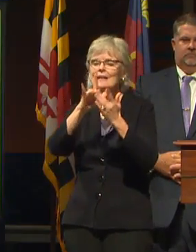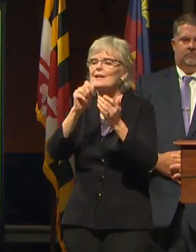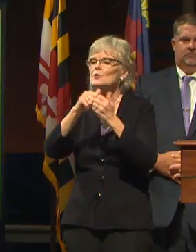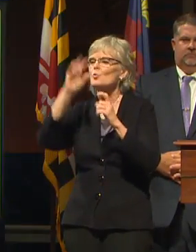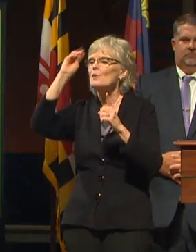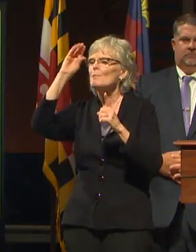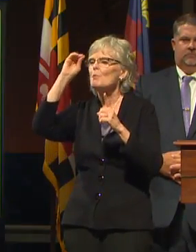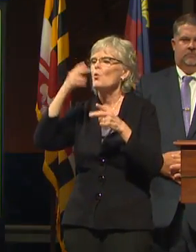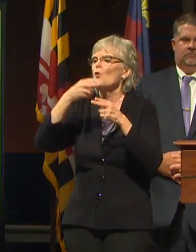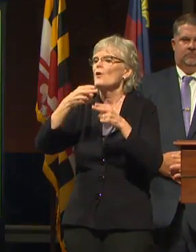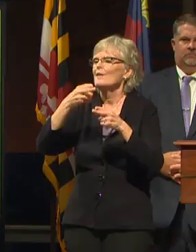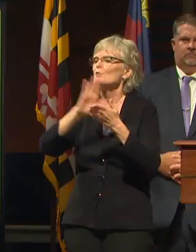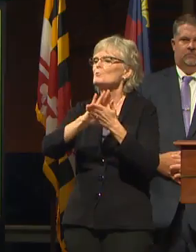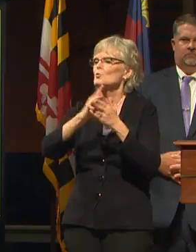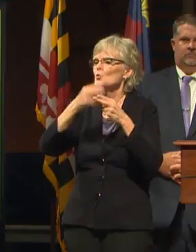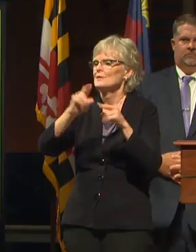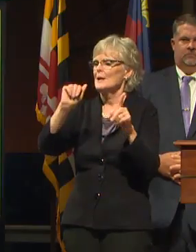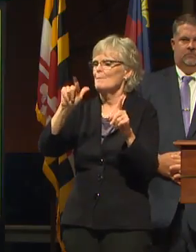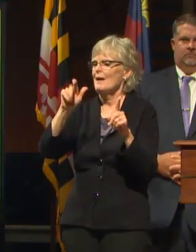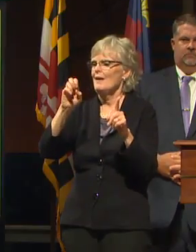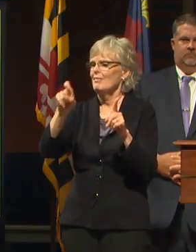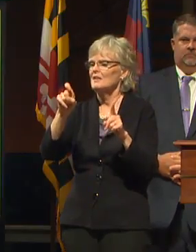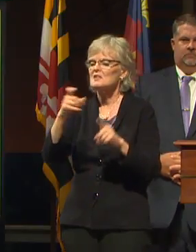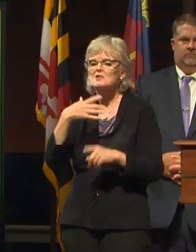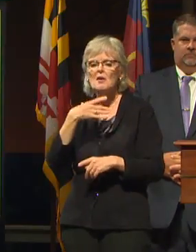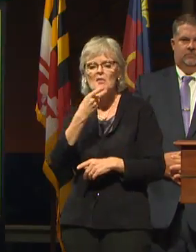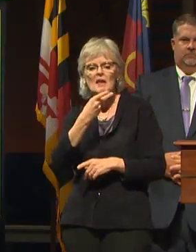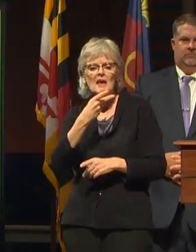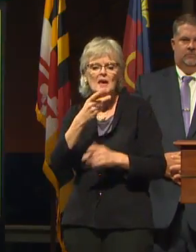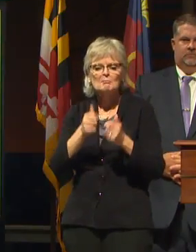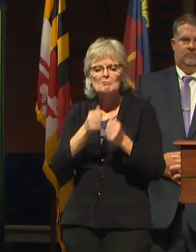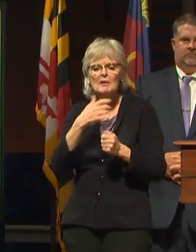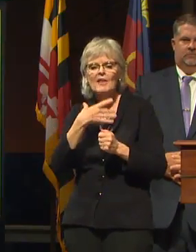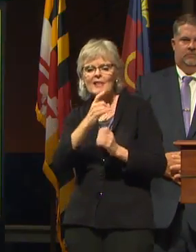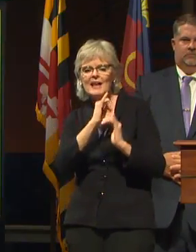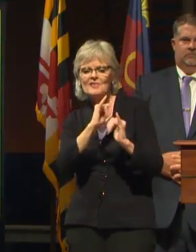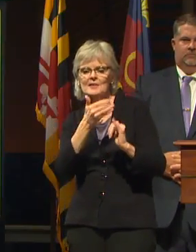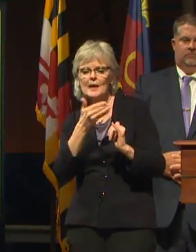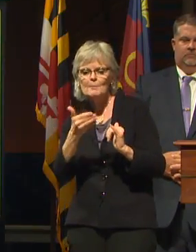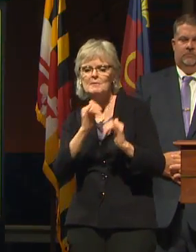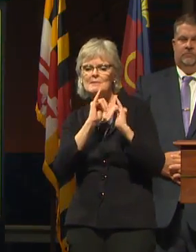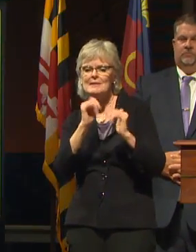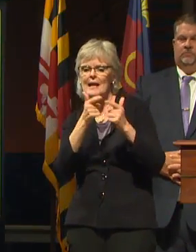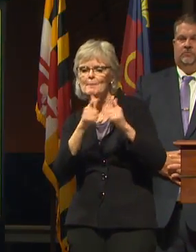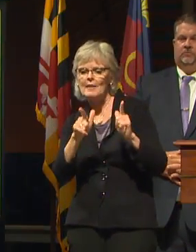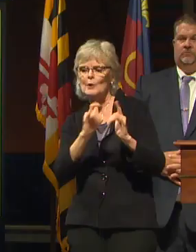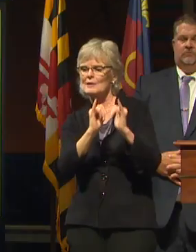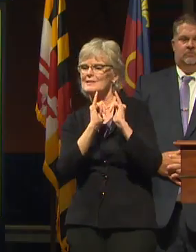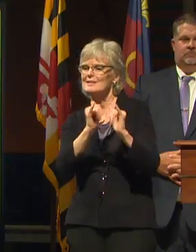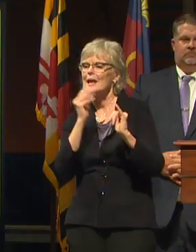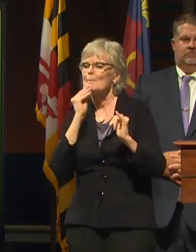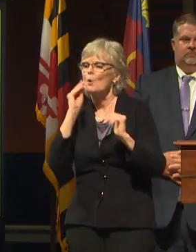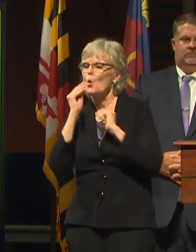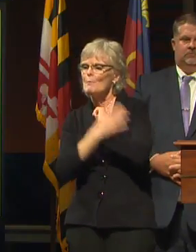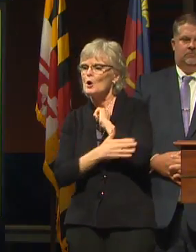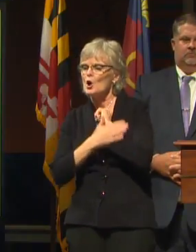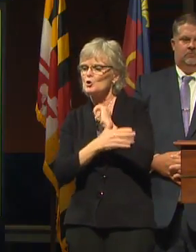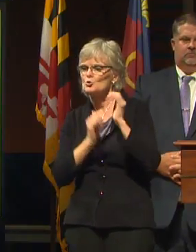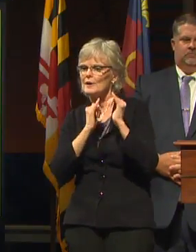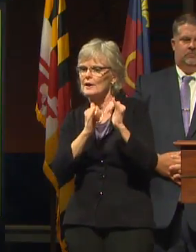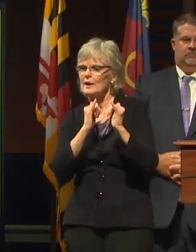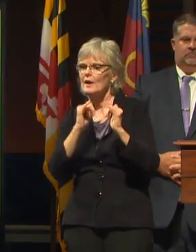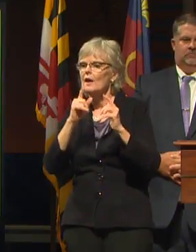school named Alex. They like the same things, they speak the same language, they find out they're from the same home country, and